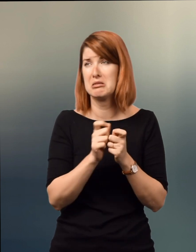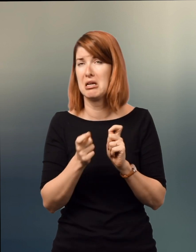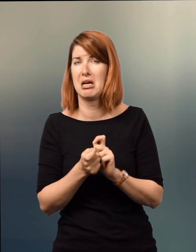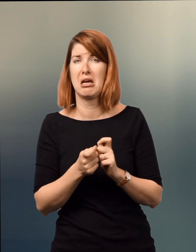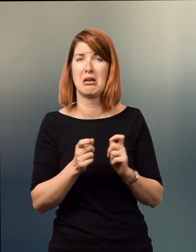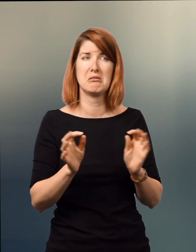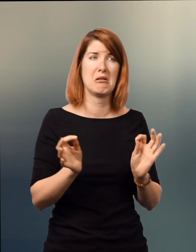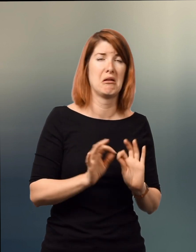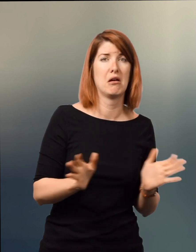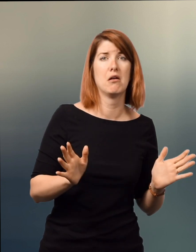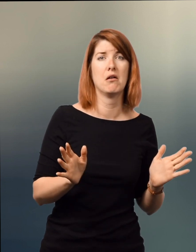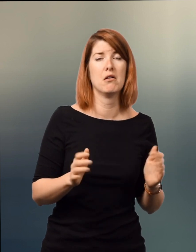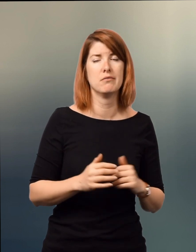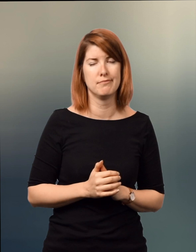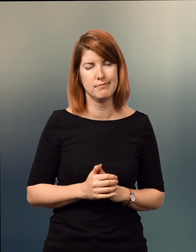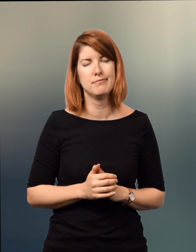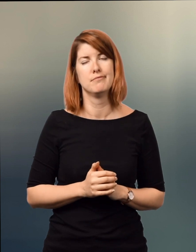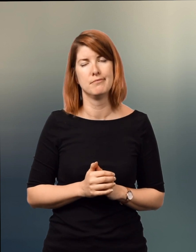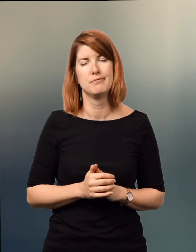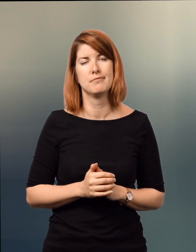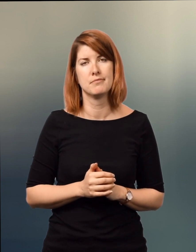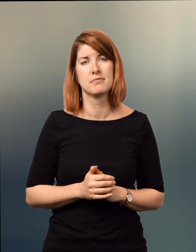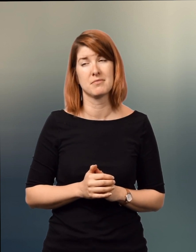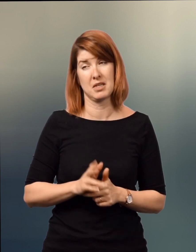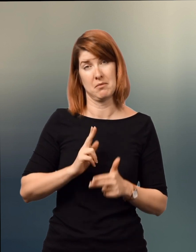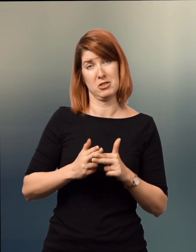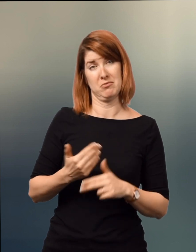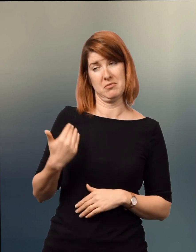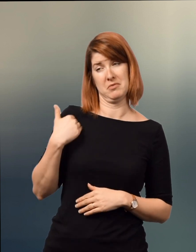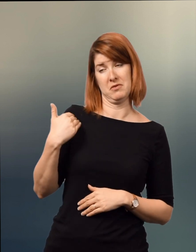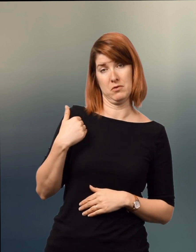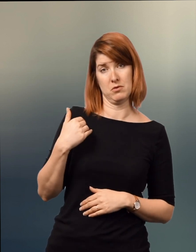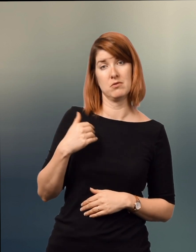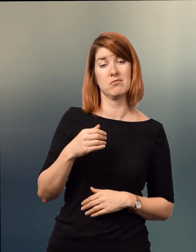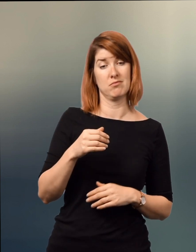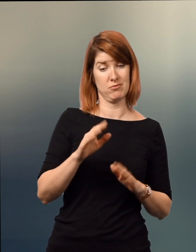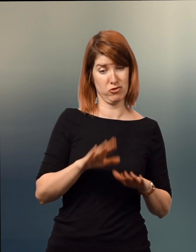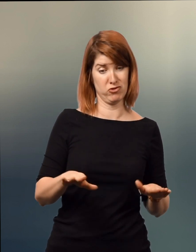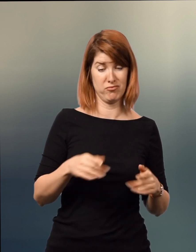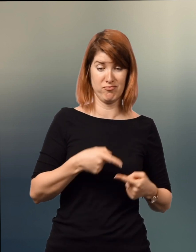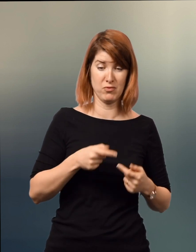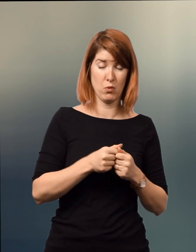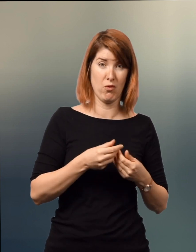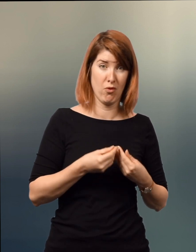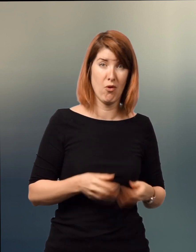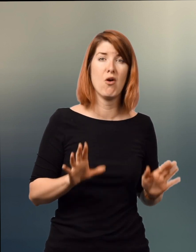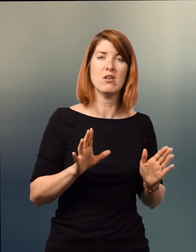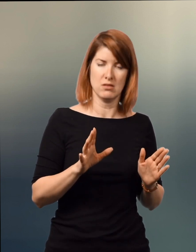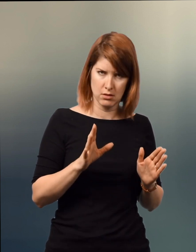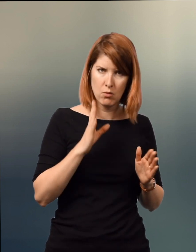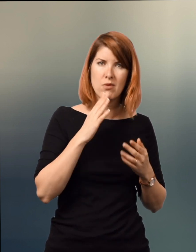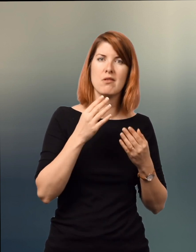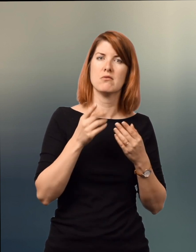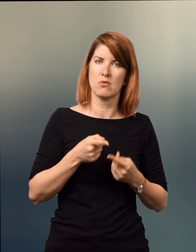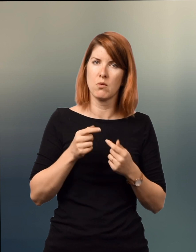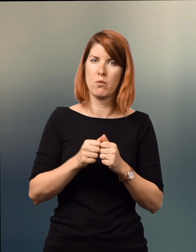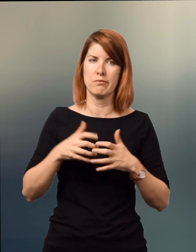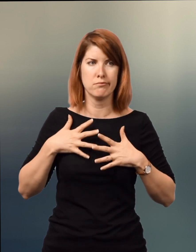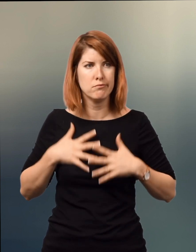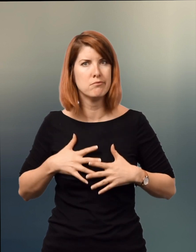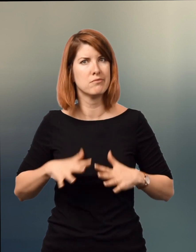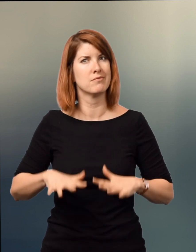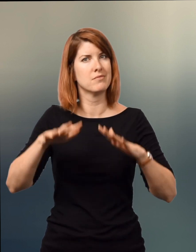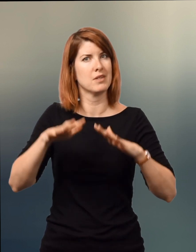and to change or improve things. As mentioned previously, children who are dealing with loss often struggle with depression